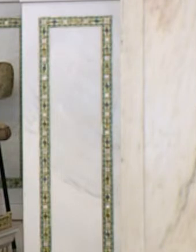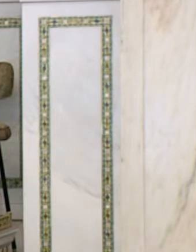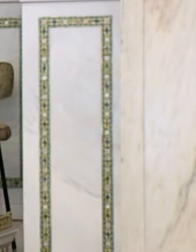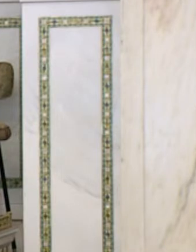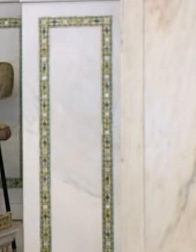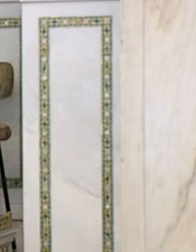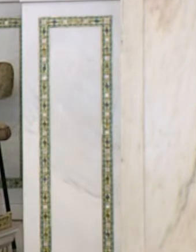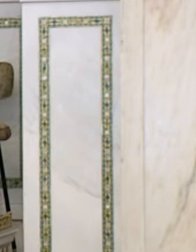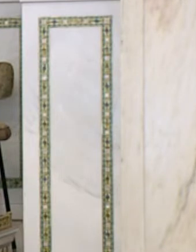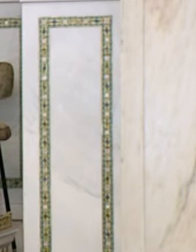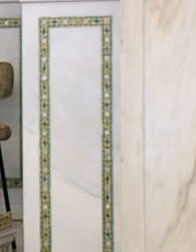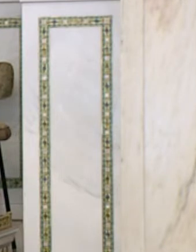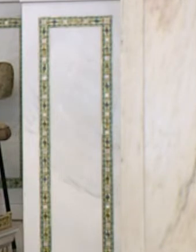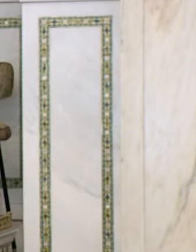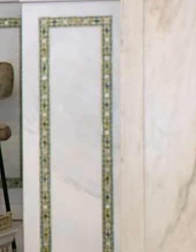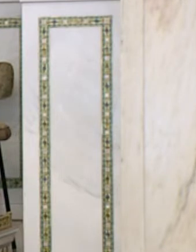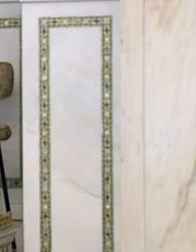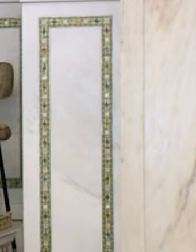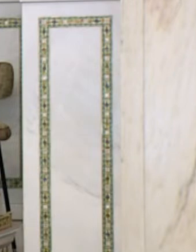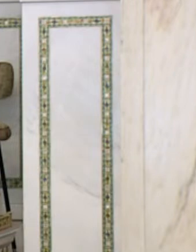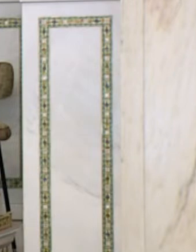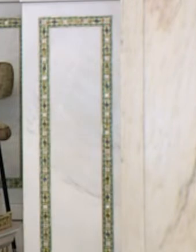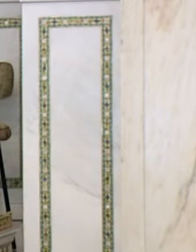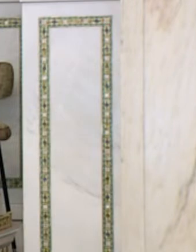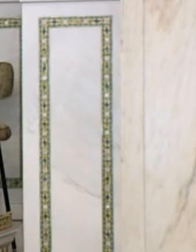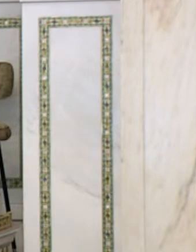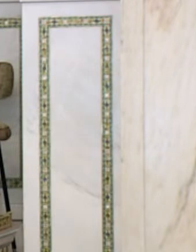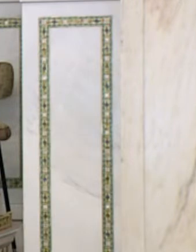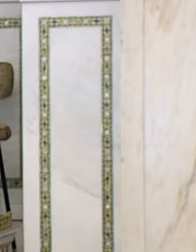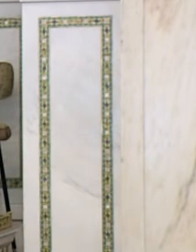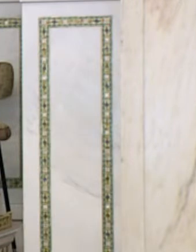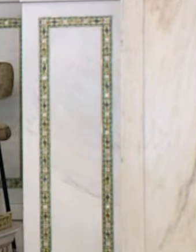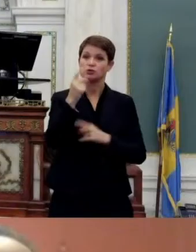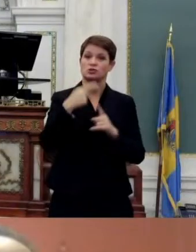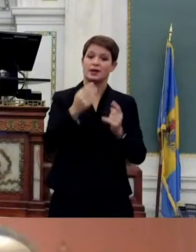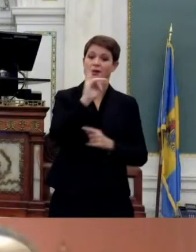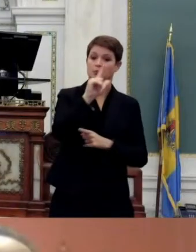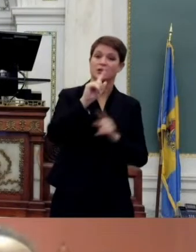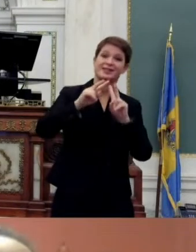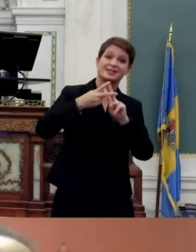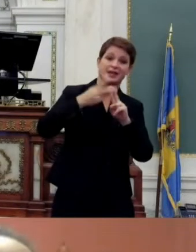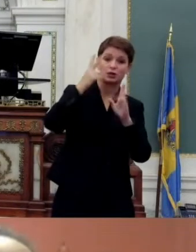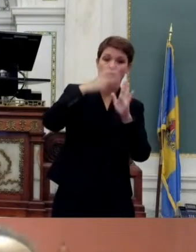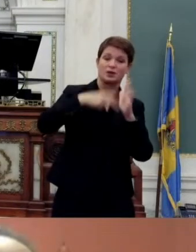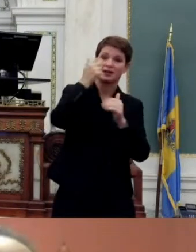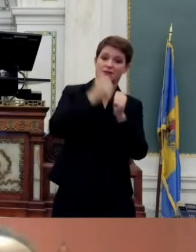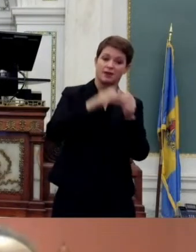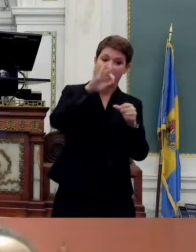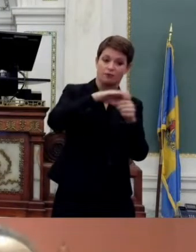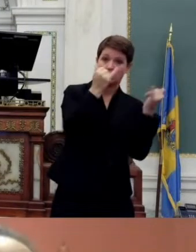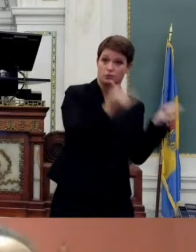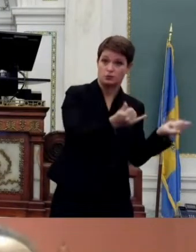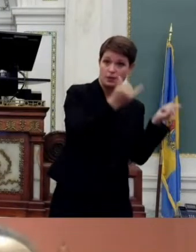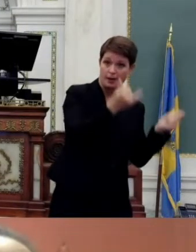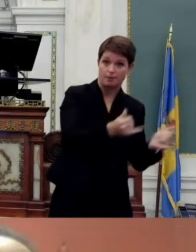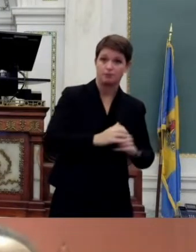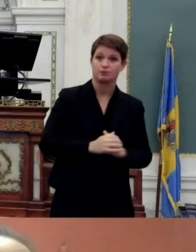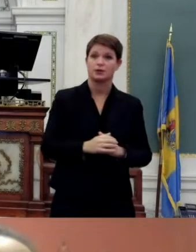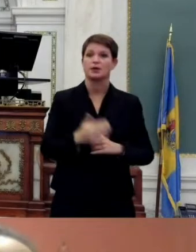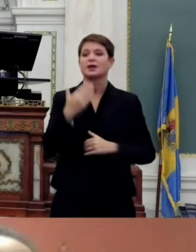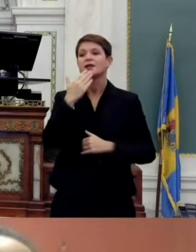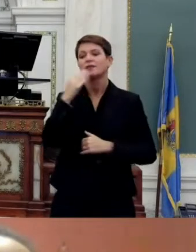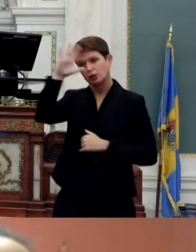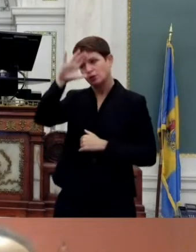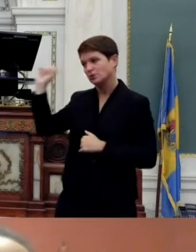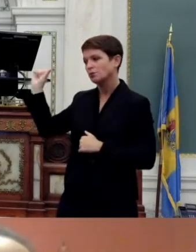councilwoman parker for the purpose of calling up resolutions and bills on the second reading and final passage calendars thank you